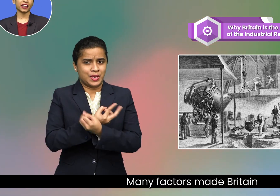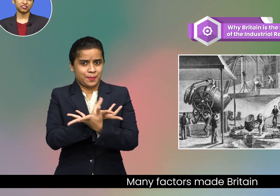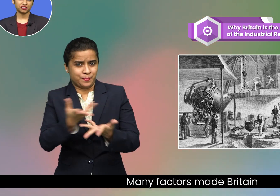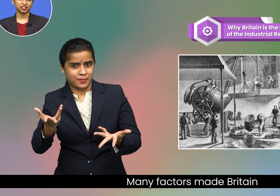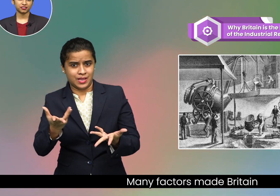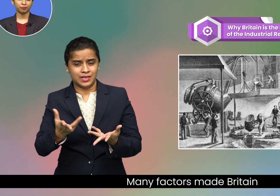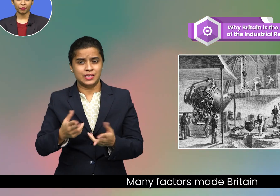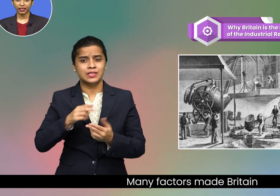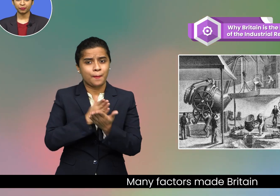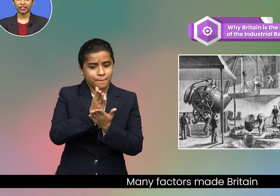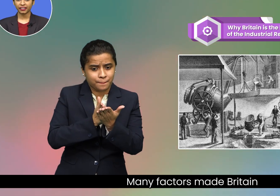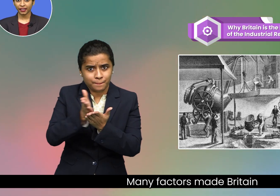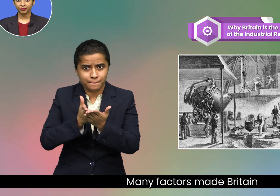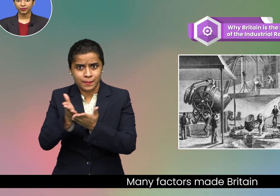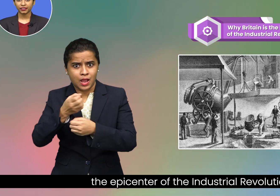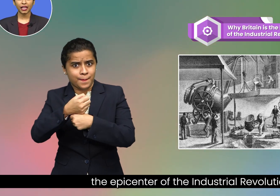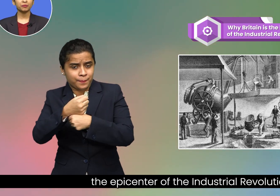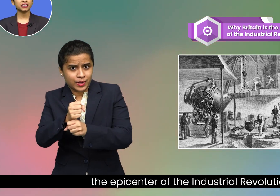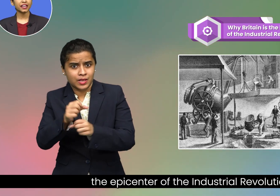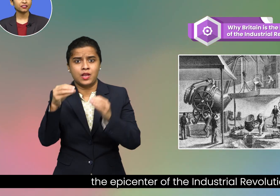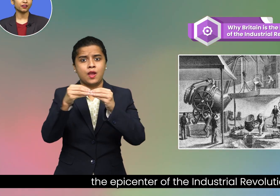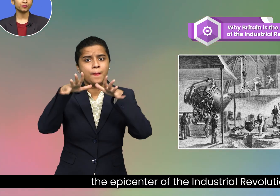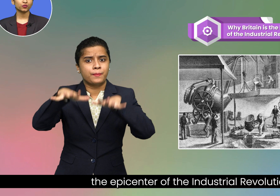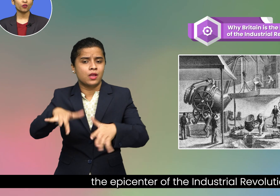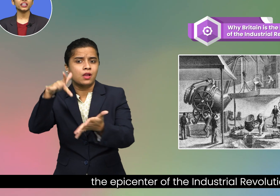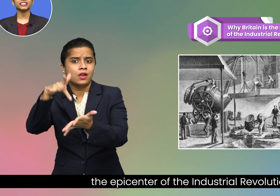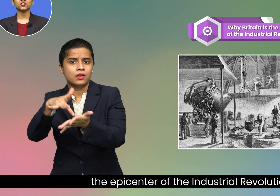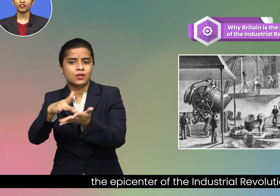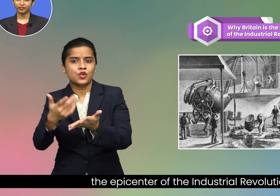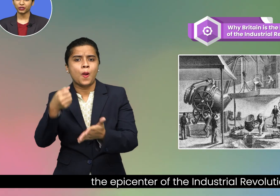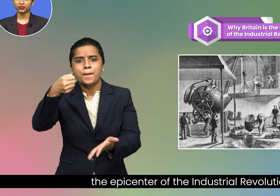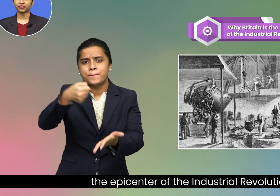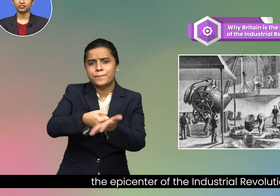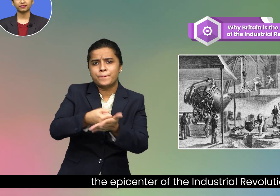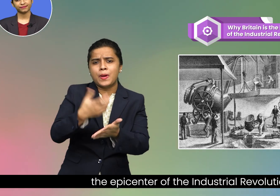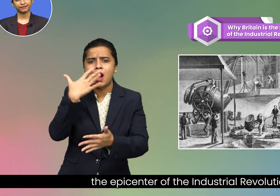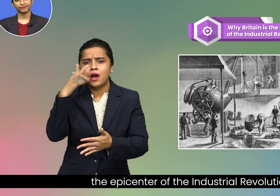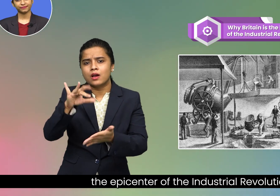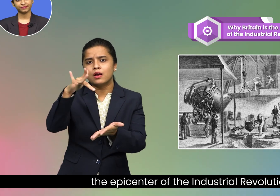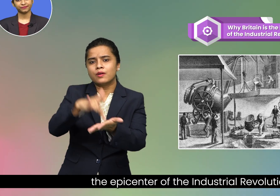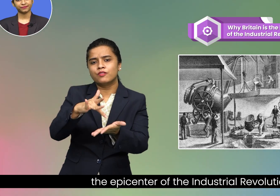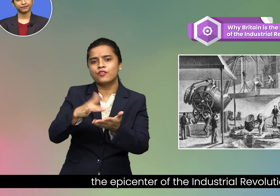Many factors made Britain the epicenter of the Industrial Revolution.